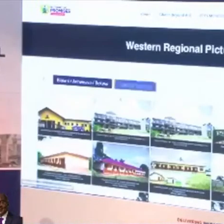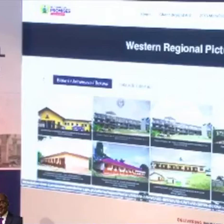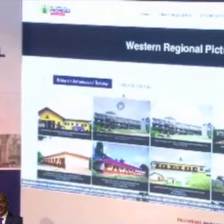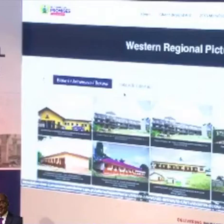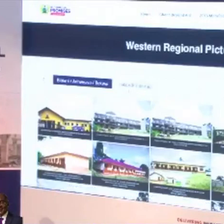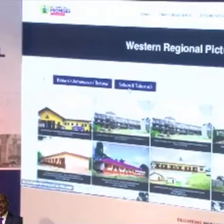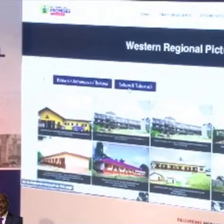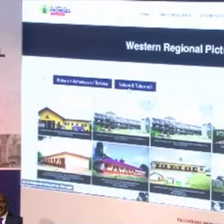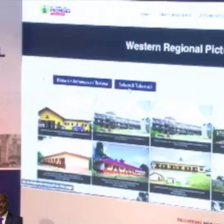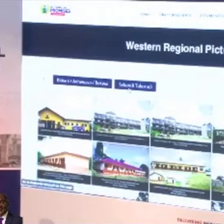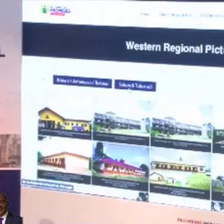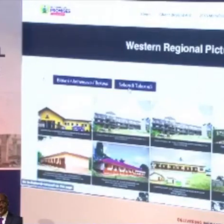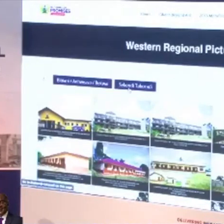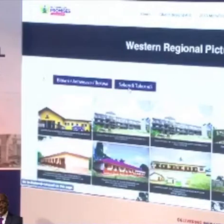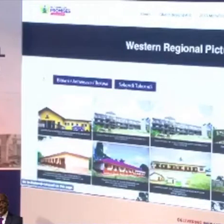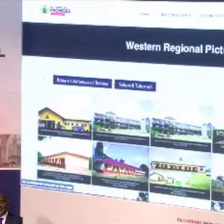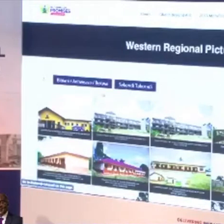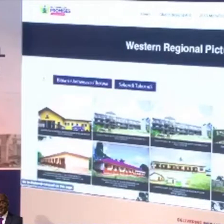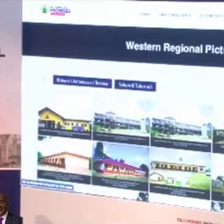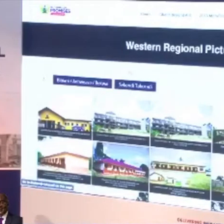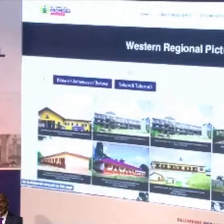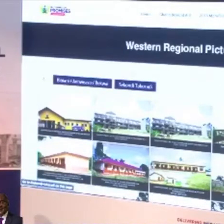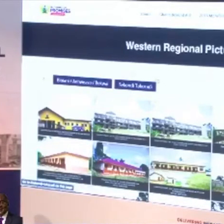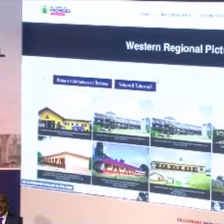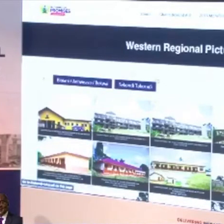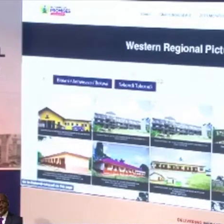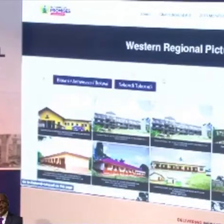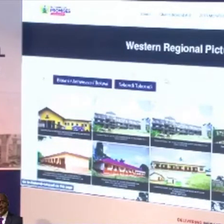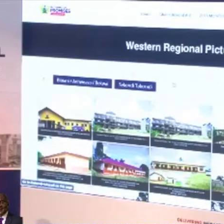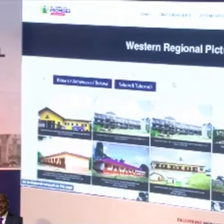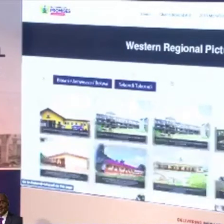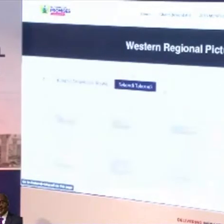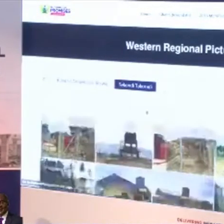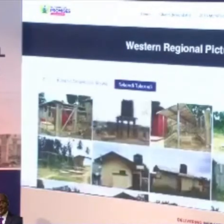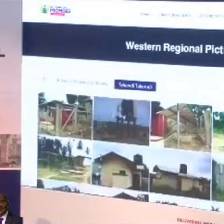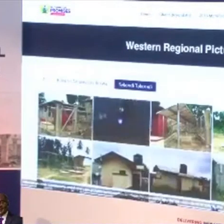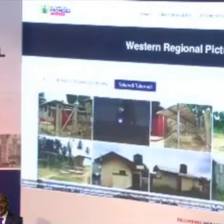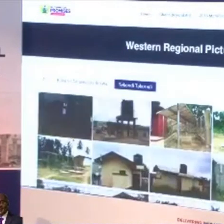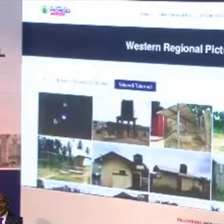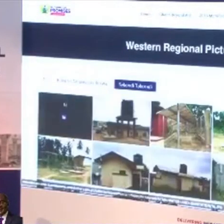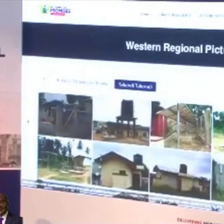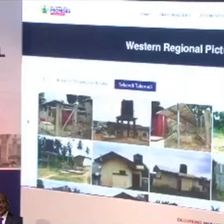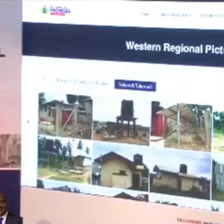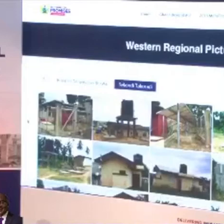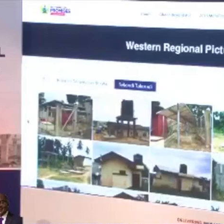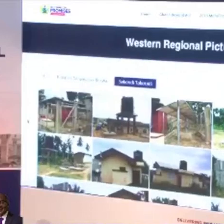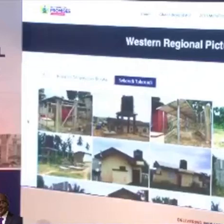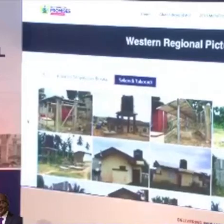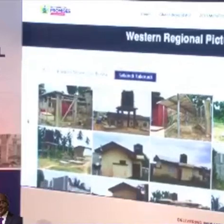There you are. They are quite big projects. They are quite big projects.